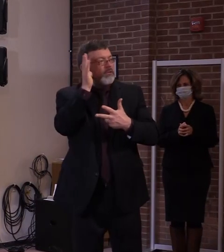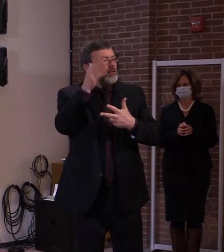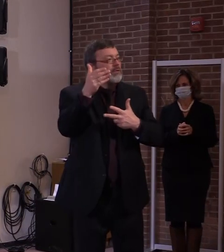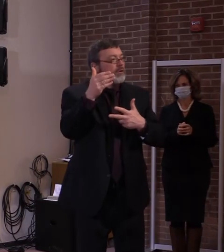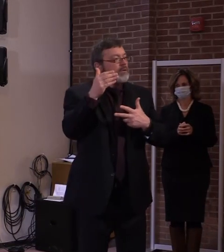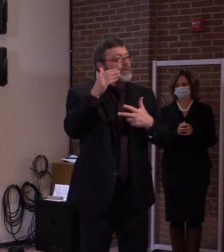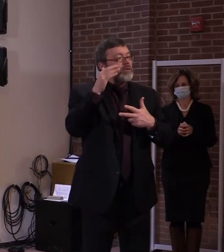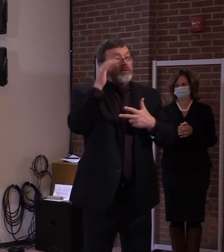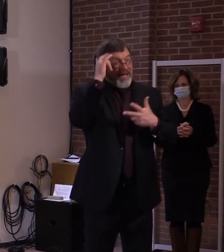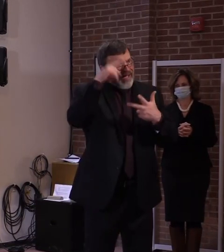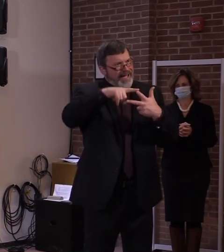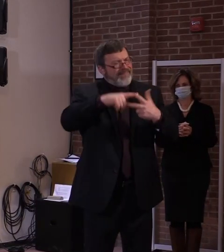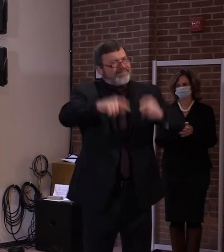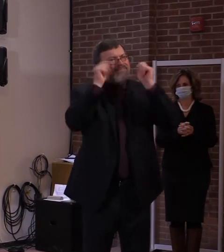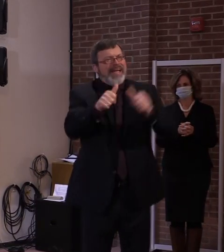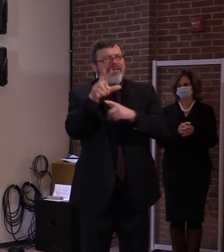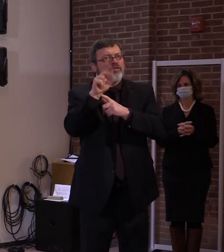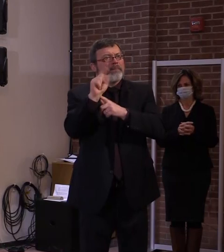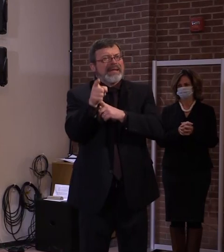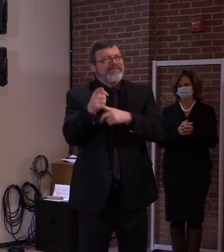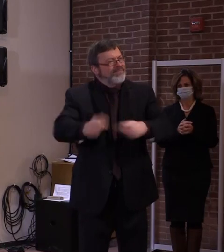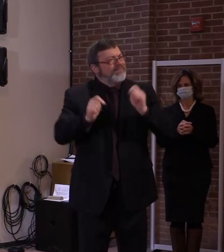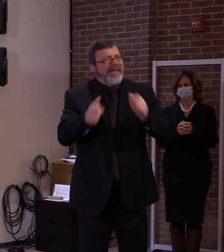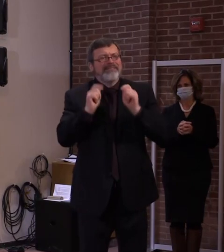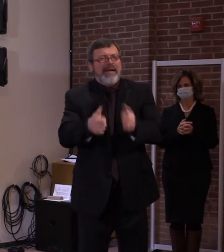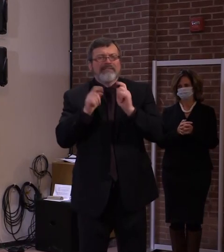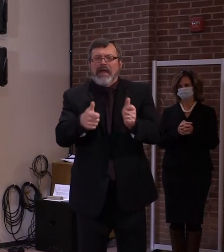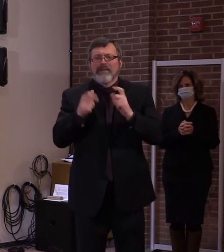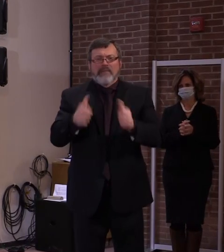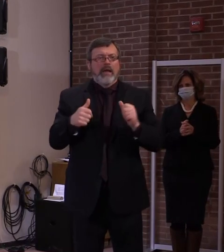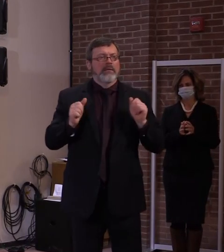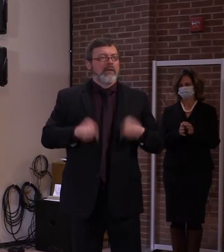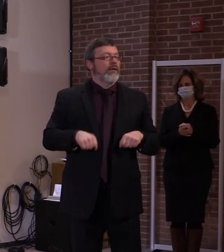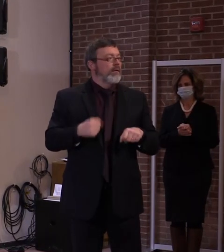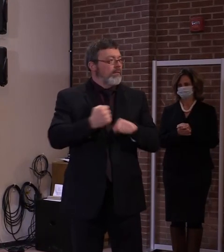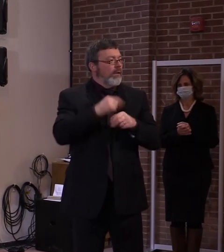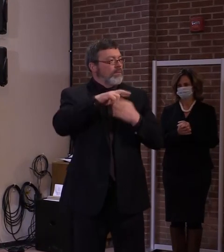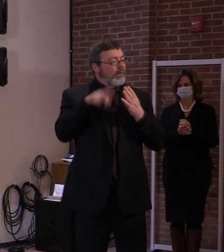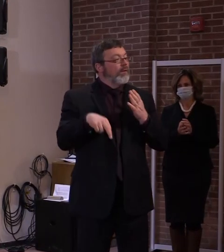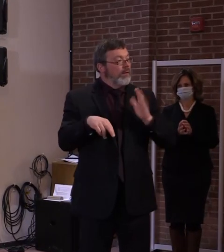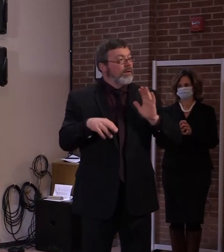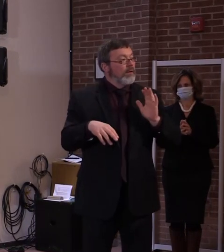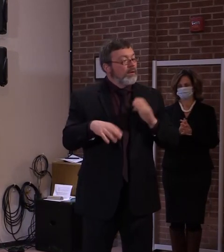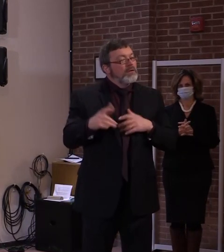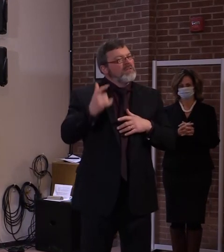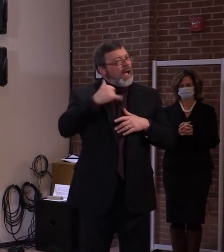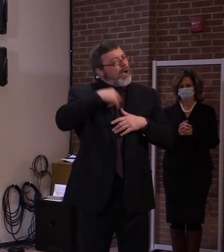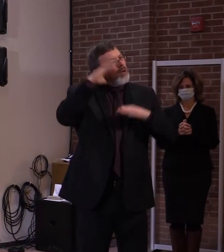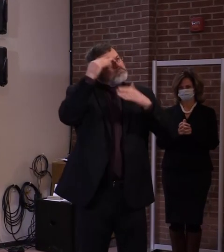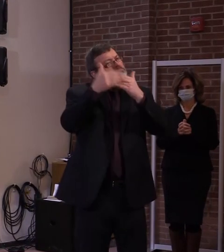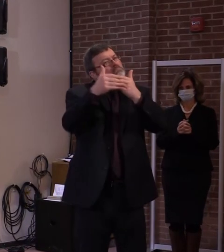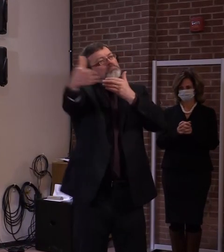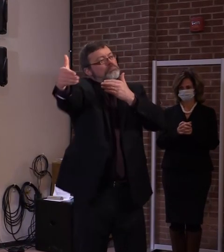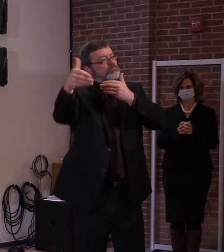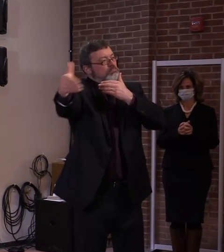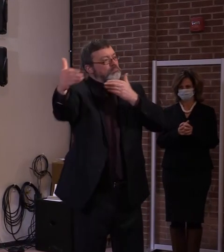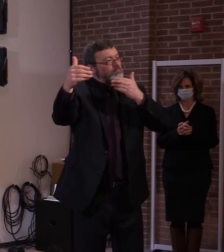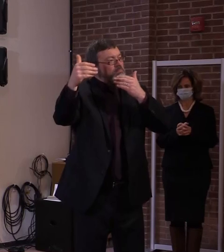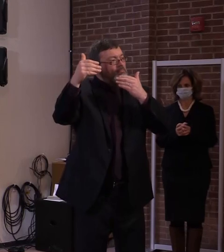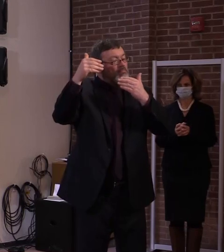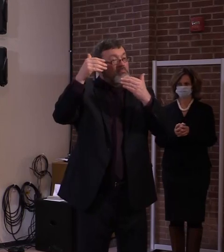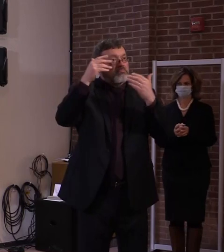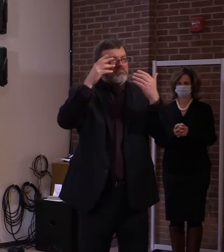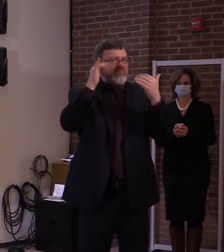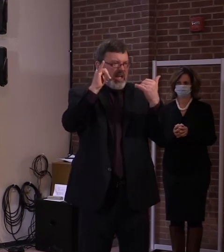schools on these rapid tests, and we hope that is going to be we know that's going to be the future.